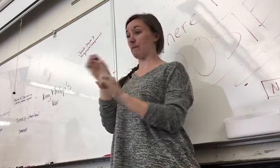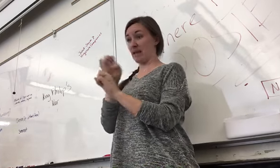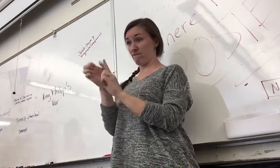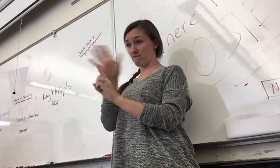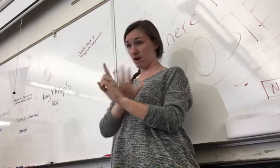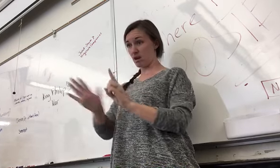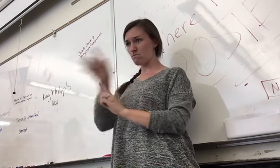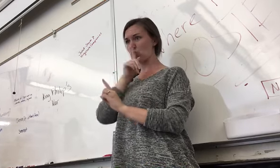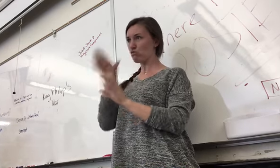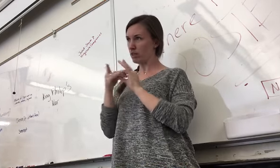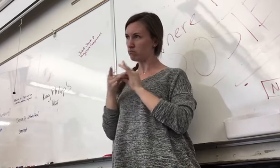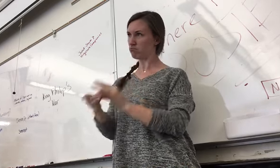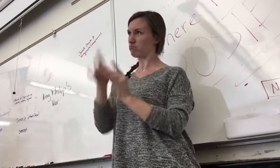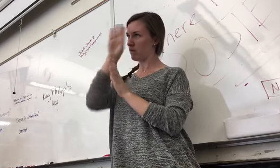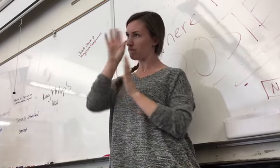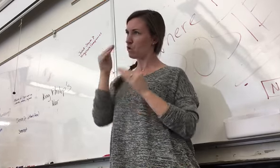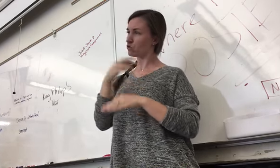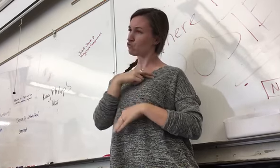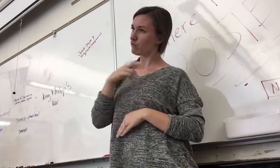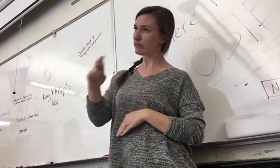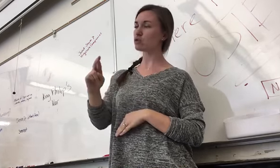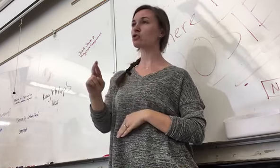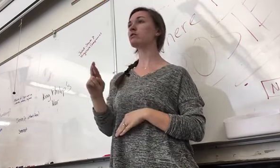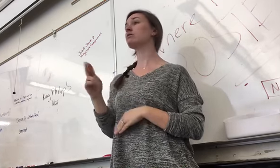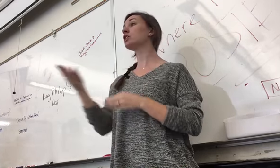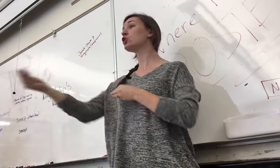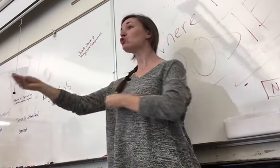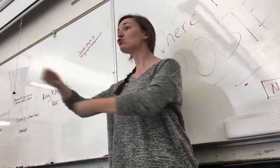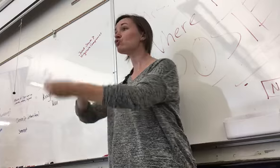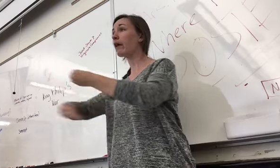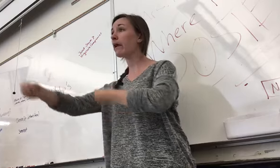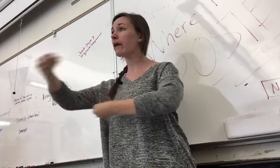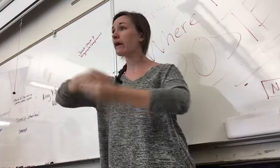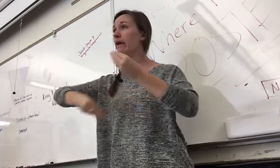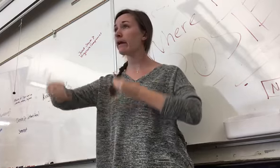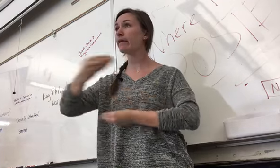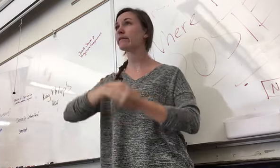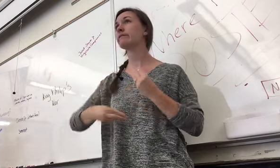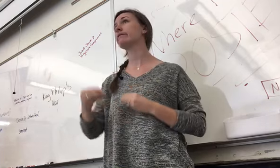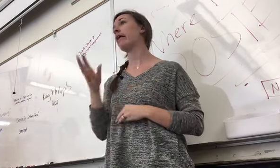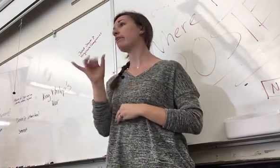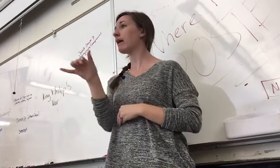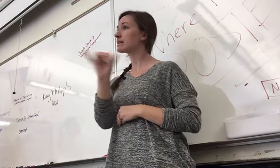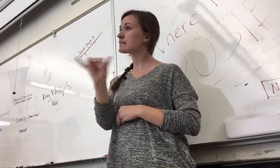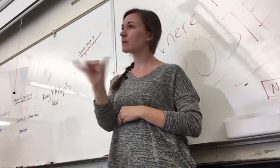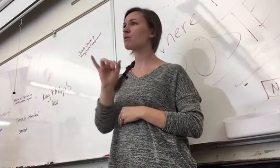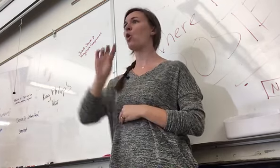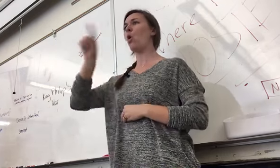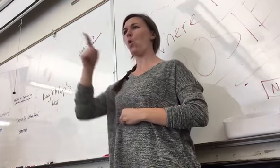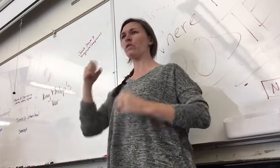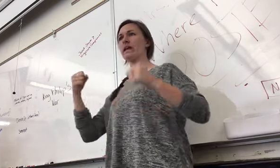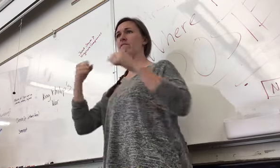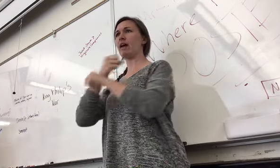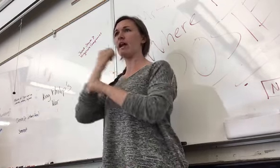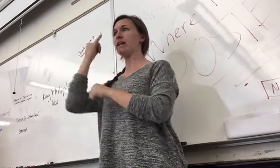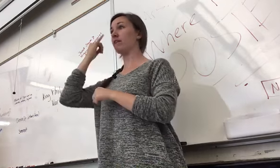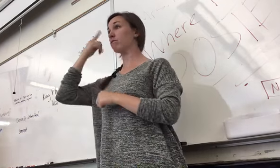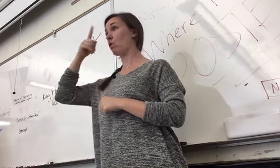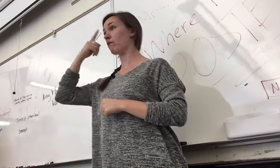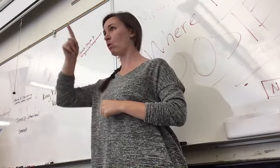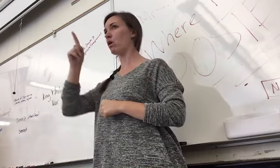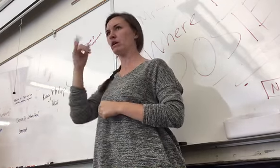around religion. Similarities of trade networks with each other. Only fighting if you need warfare.